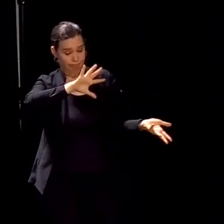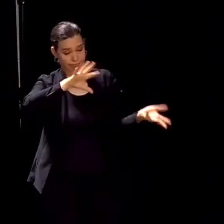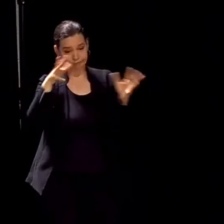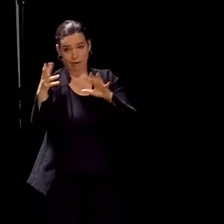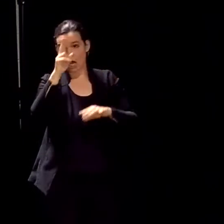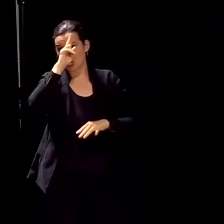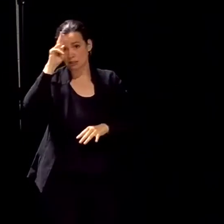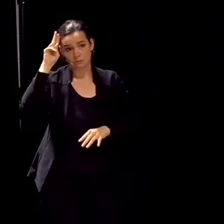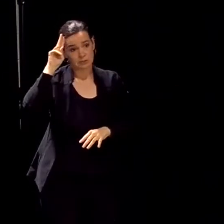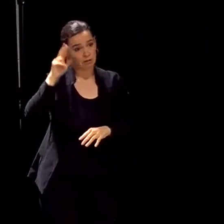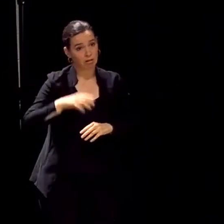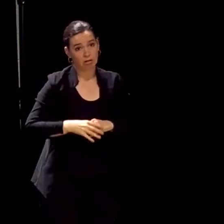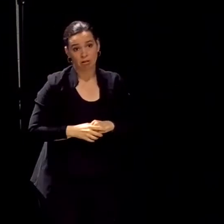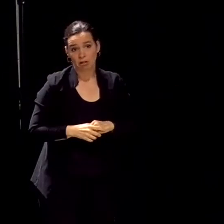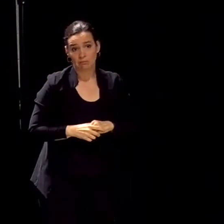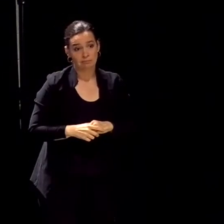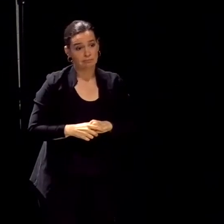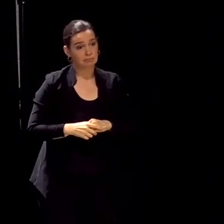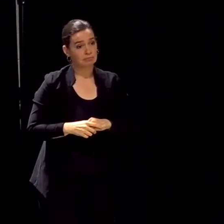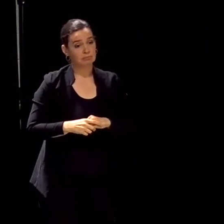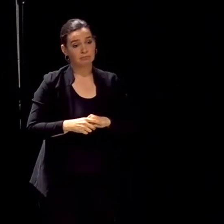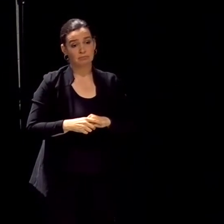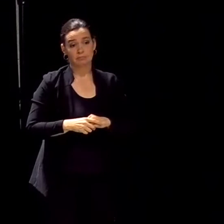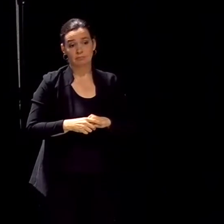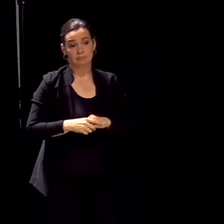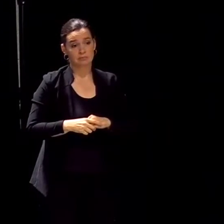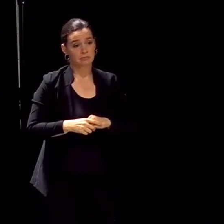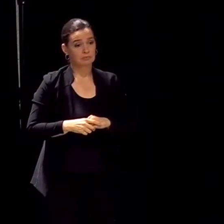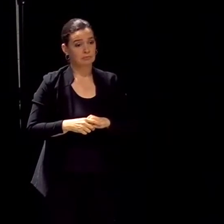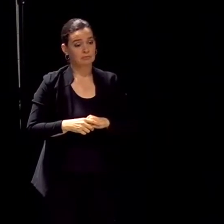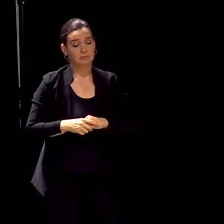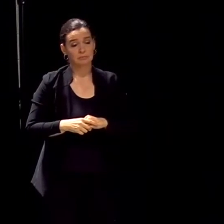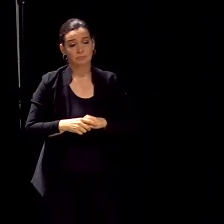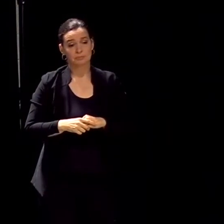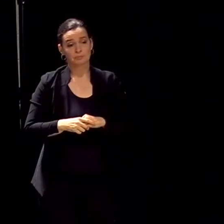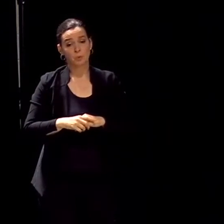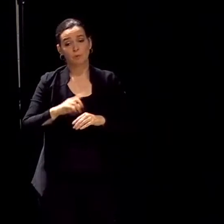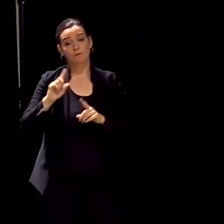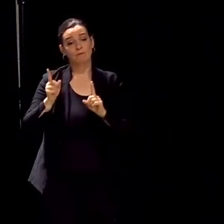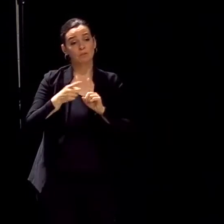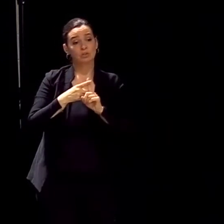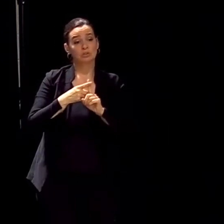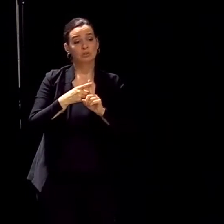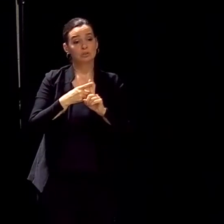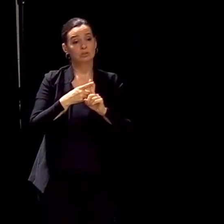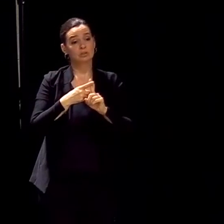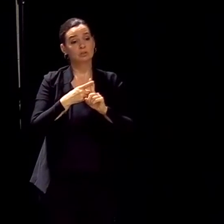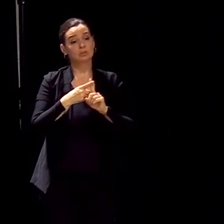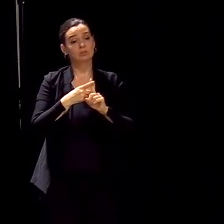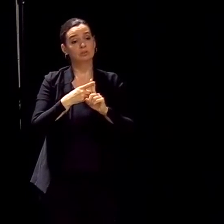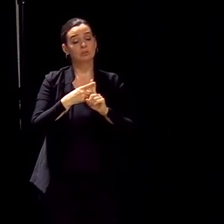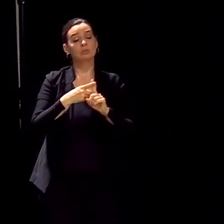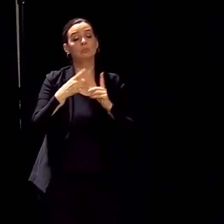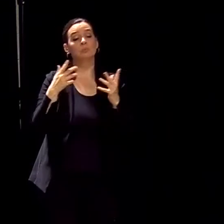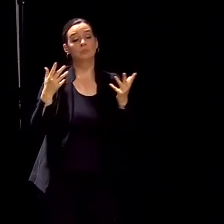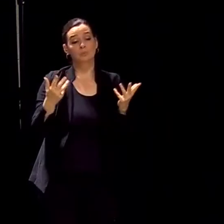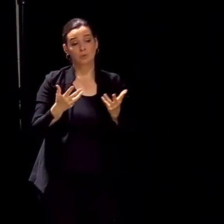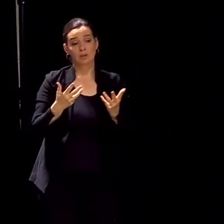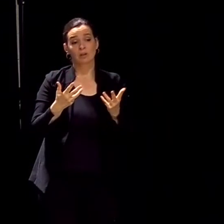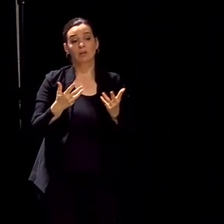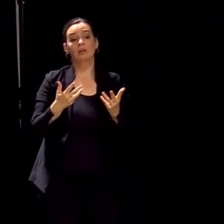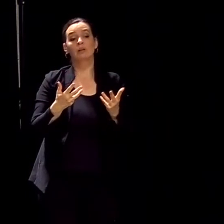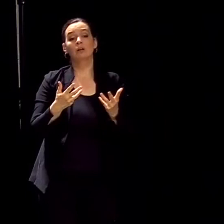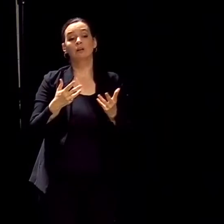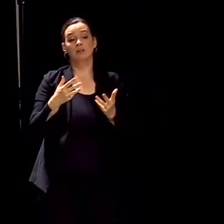that's what this is about. A, preserving those beds for other really serious situations.